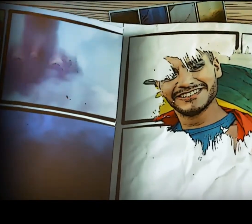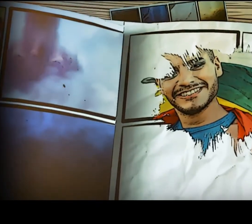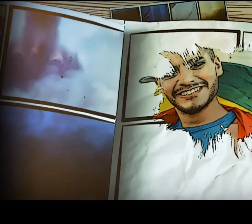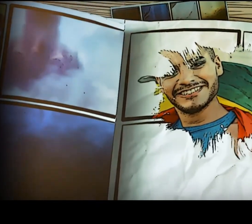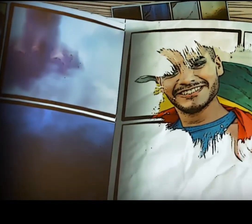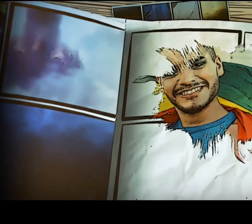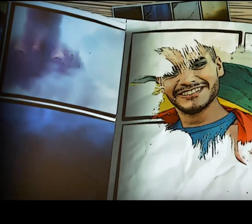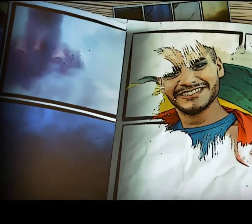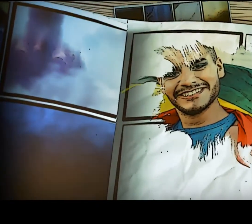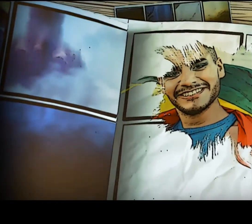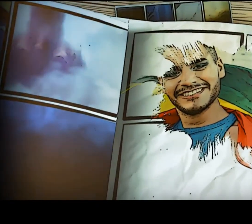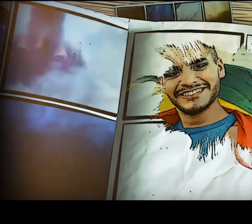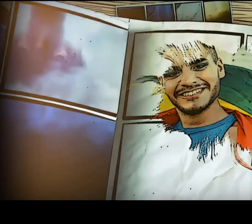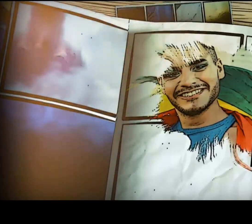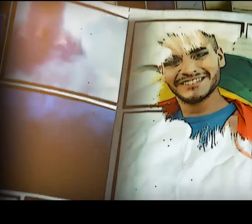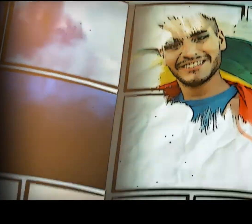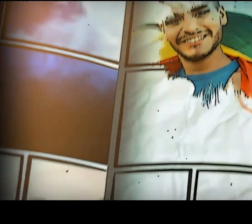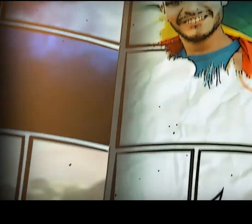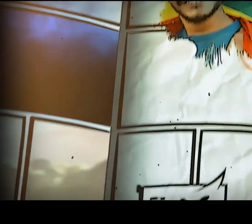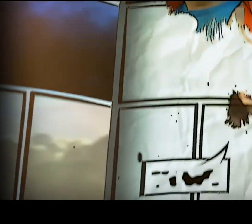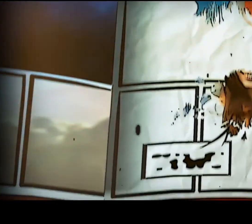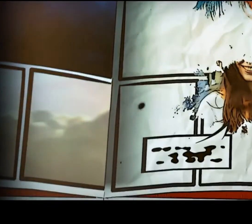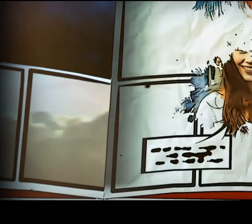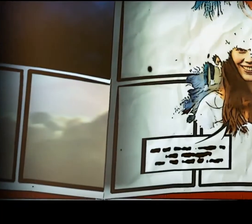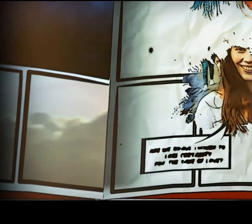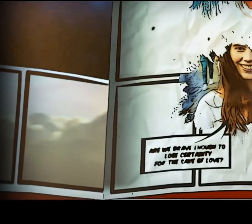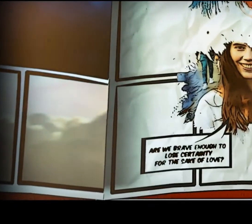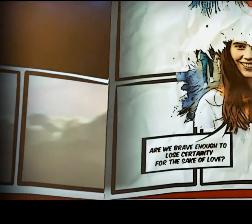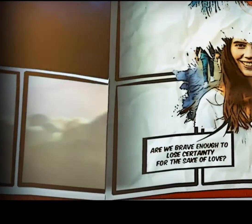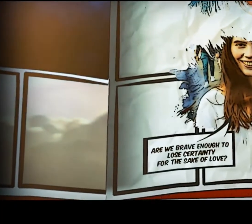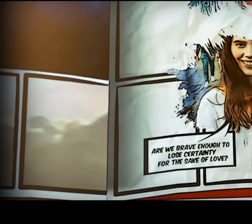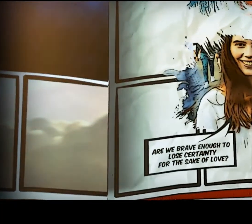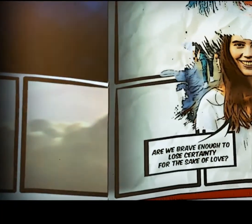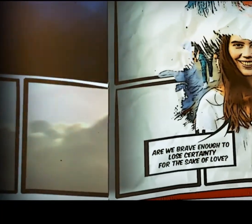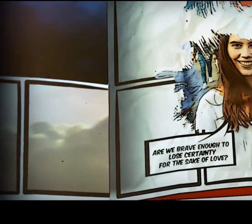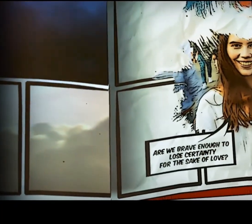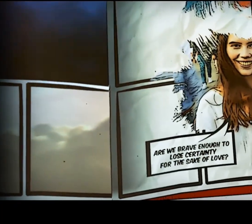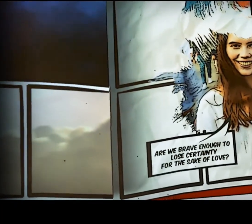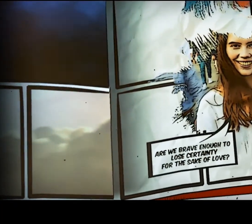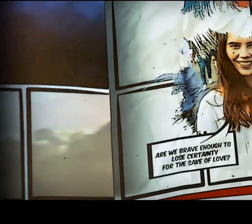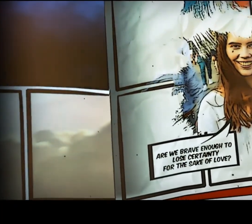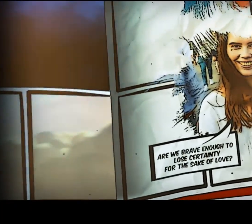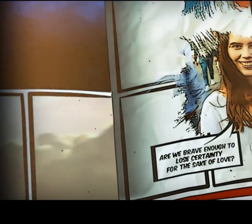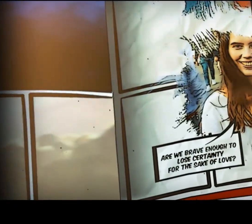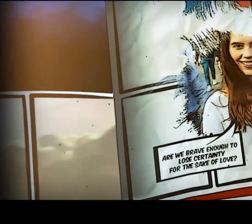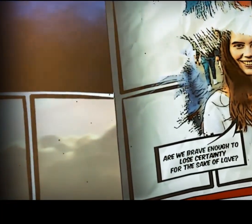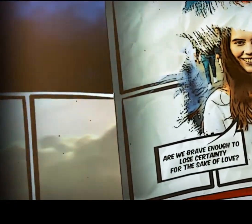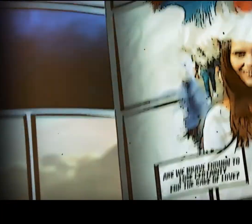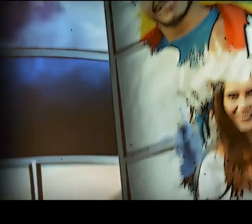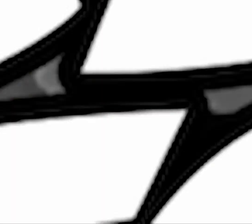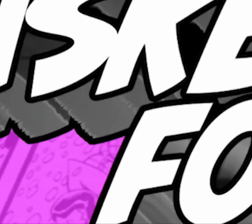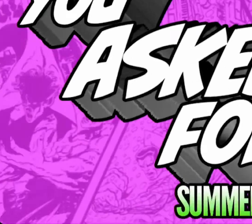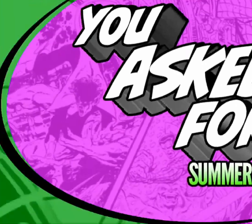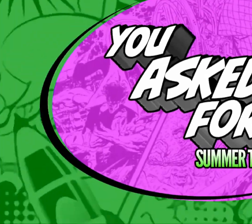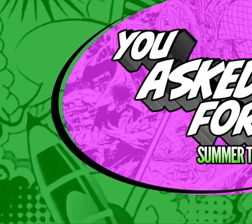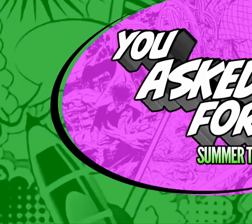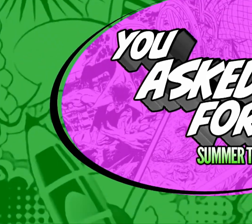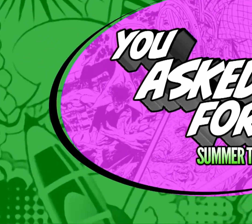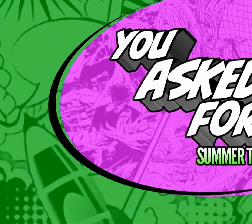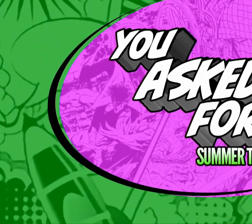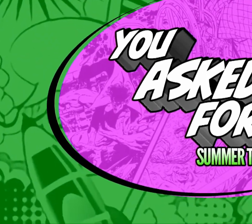tired of faking all the moves. I know everything that